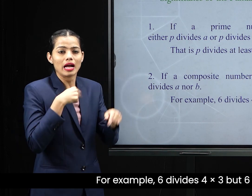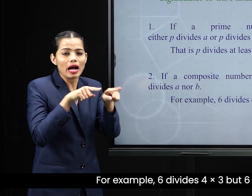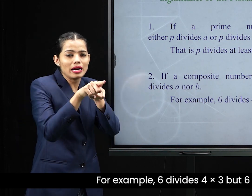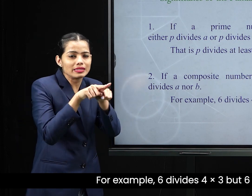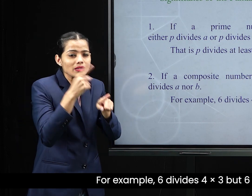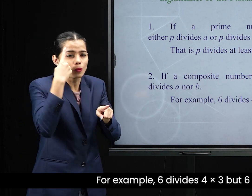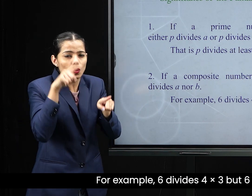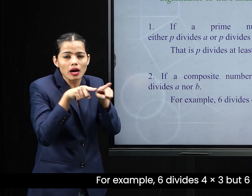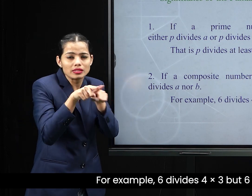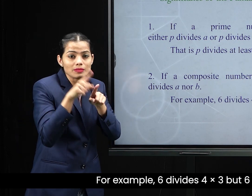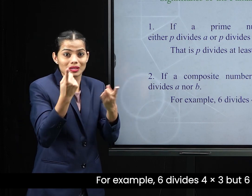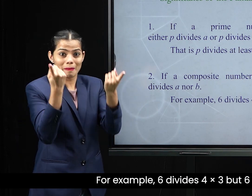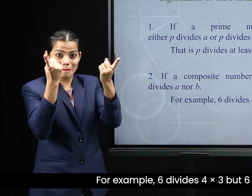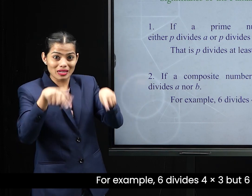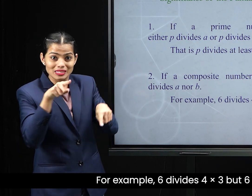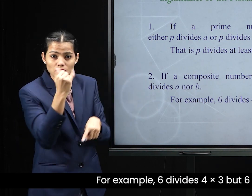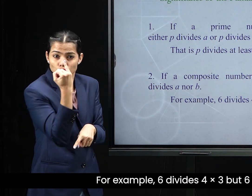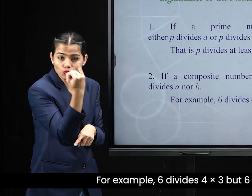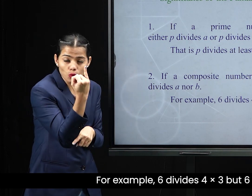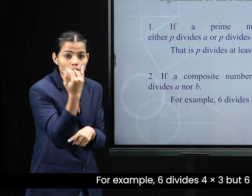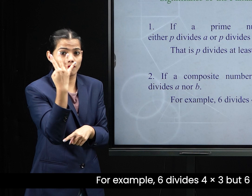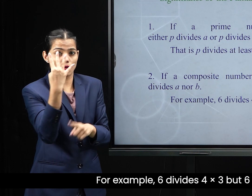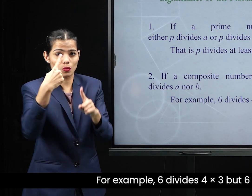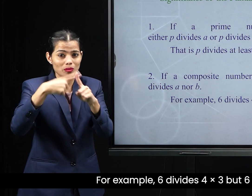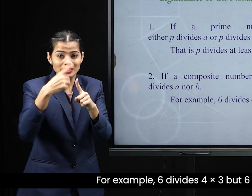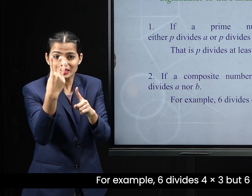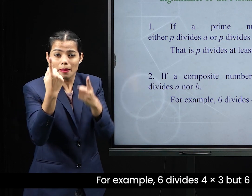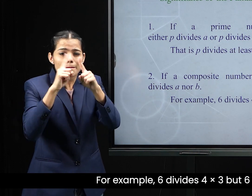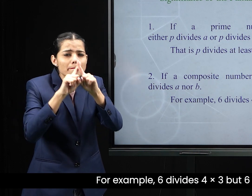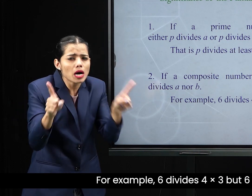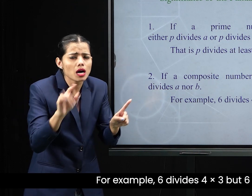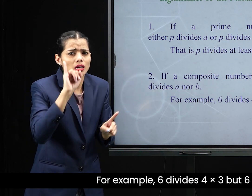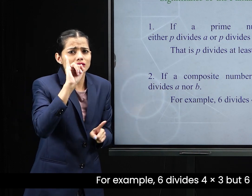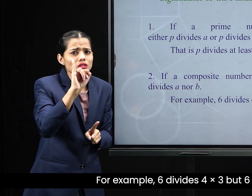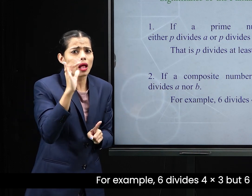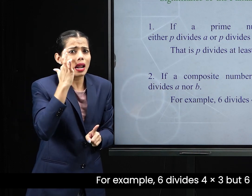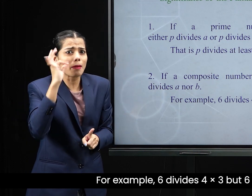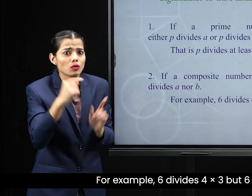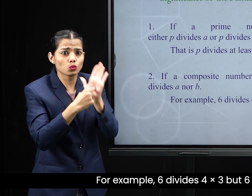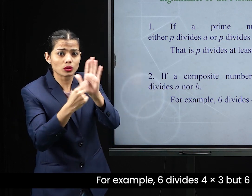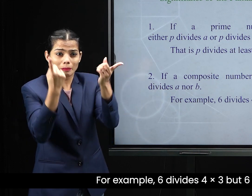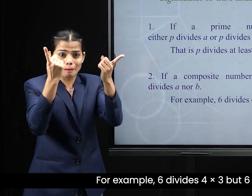For example, 6 divide 4 into 3, but 6 neither divide 4 nor 3.